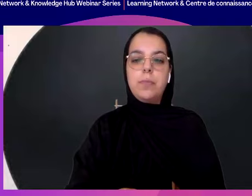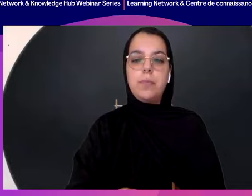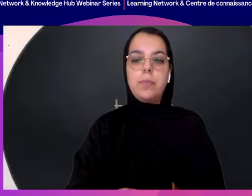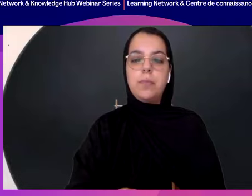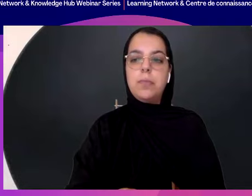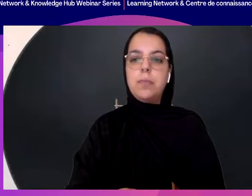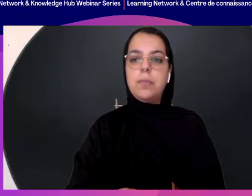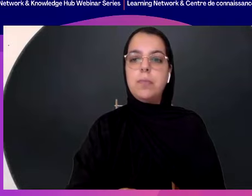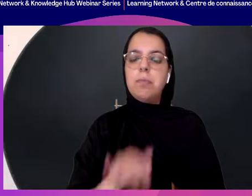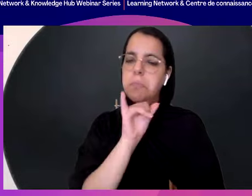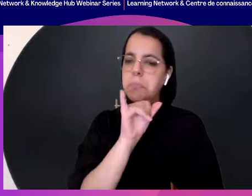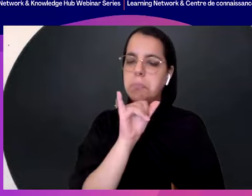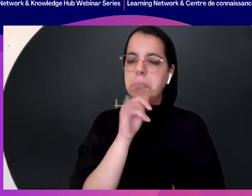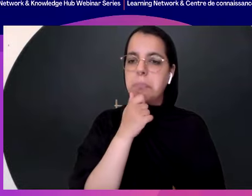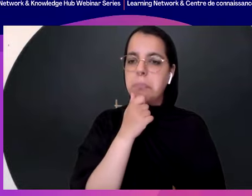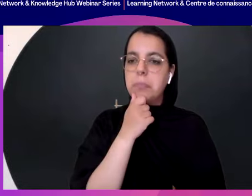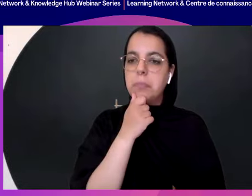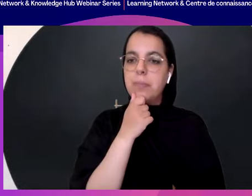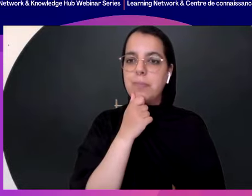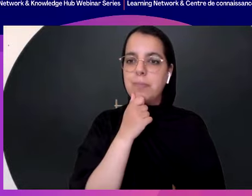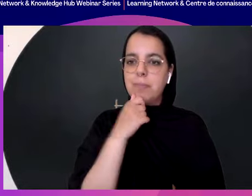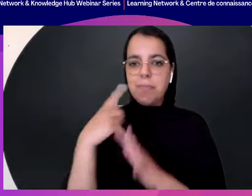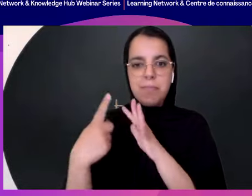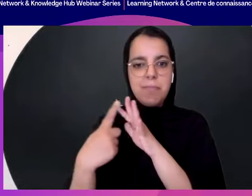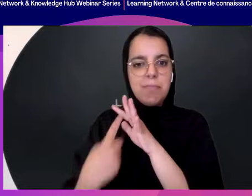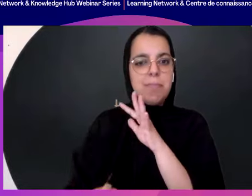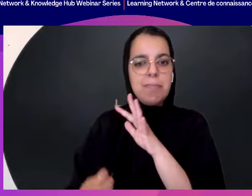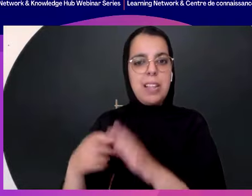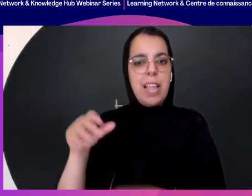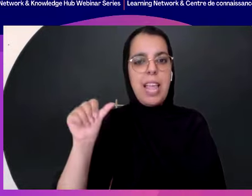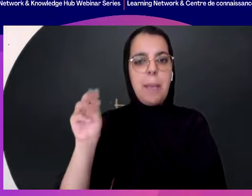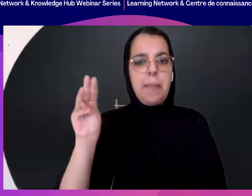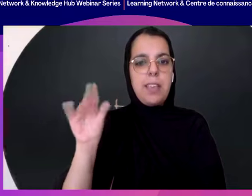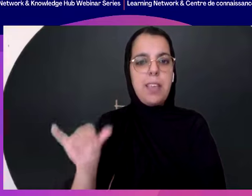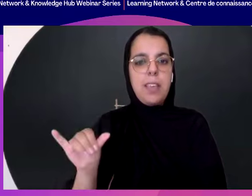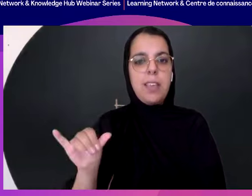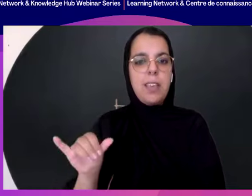Oh, did we lose Amy?